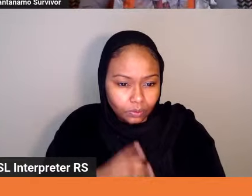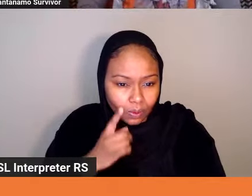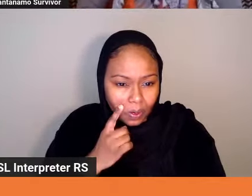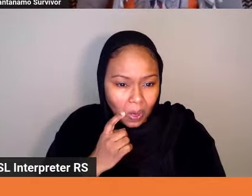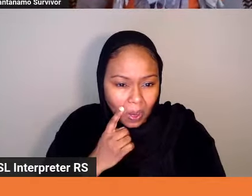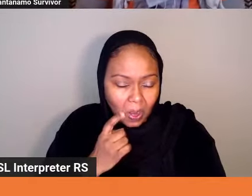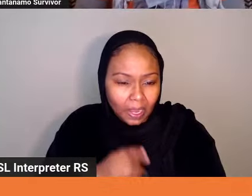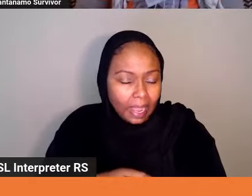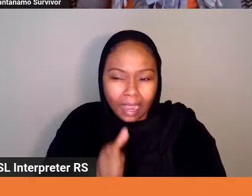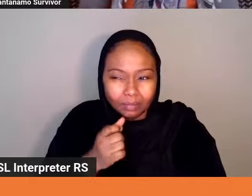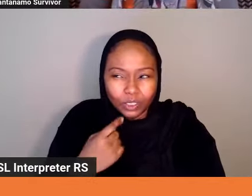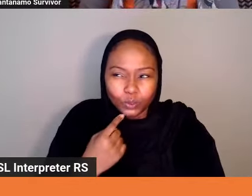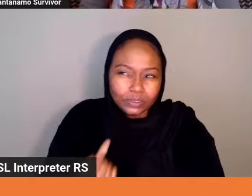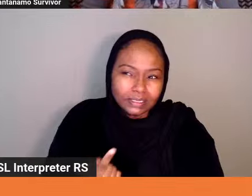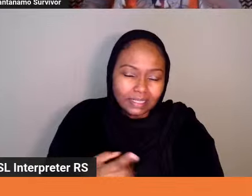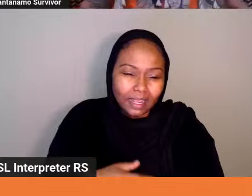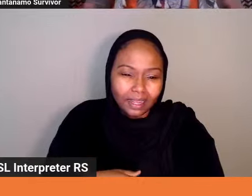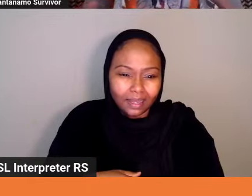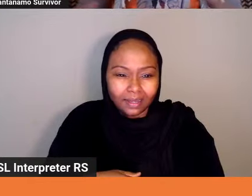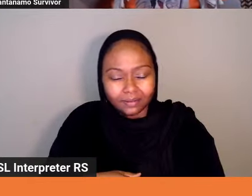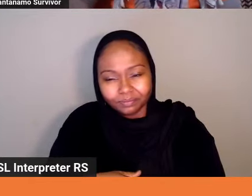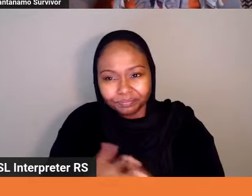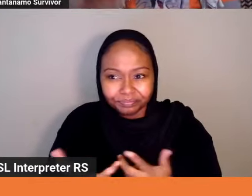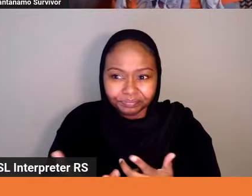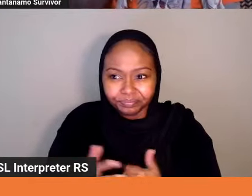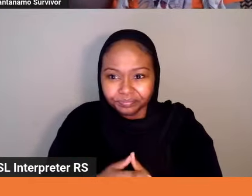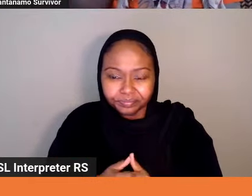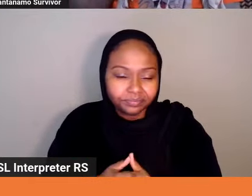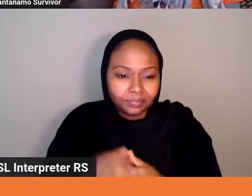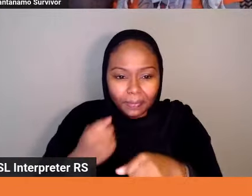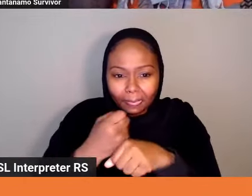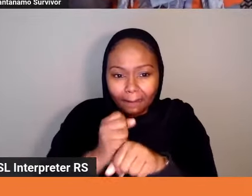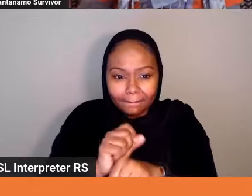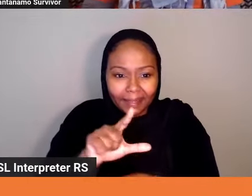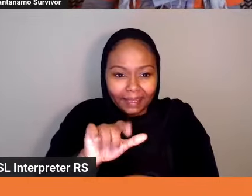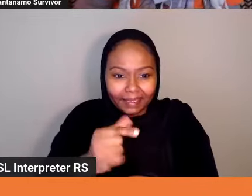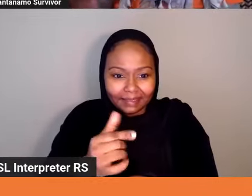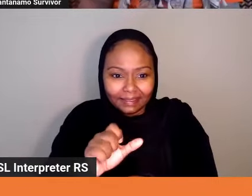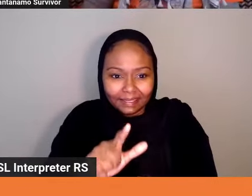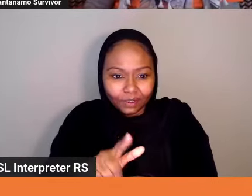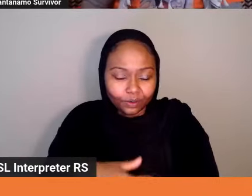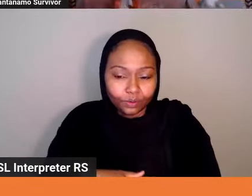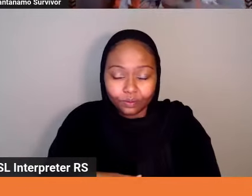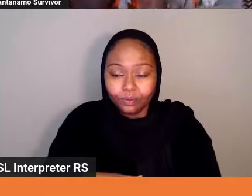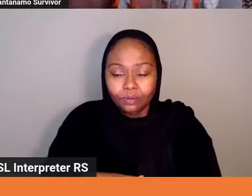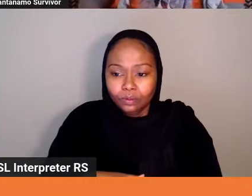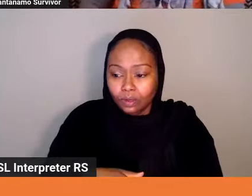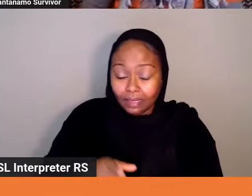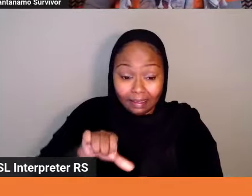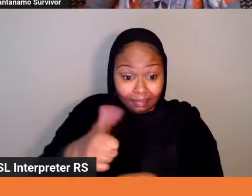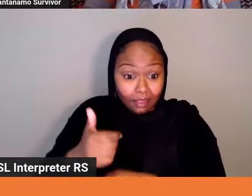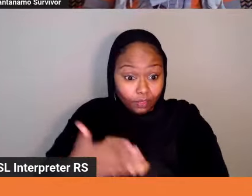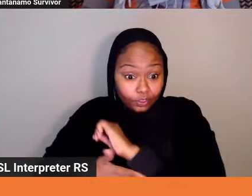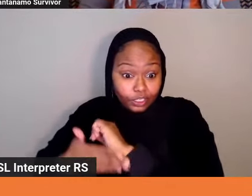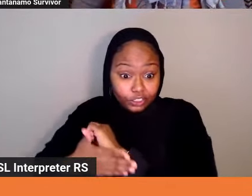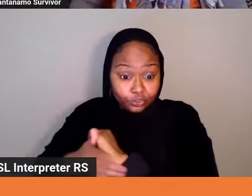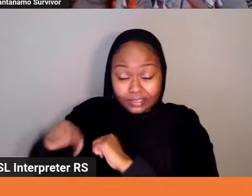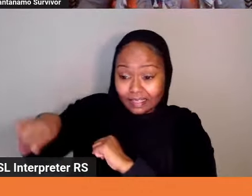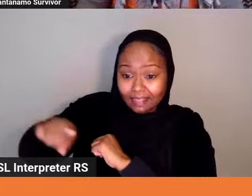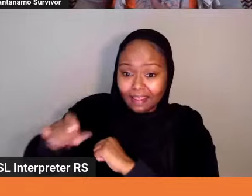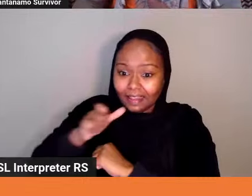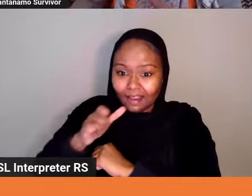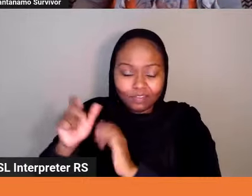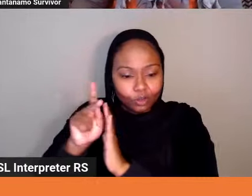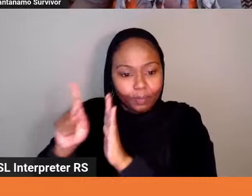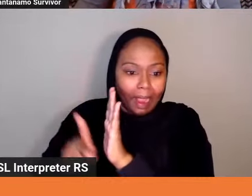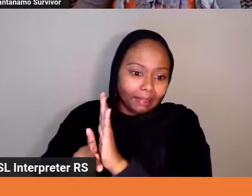legalized, I'm not going to say legalized, but also at the same time, in like those countries look at the United States, their policies and so on, and do the same. And if we look